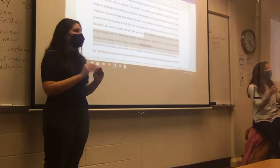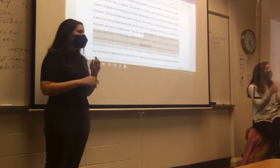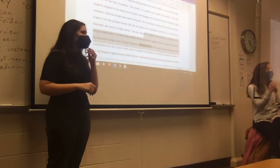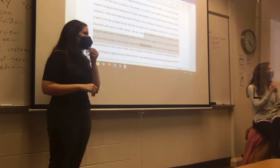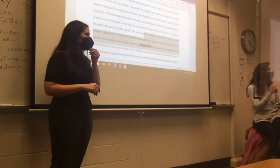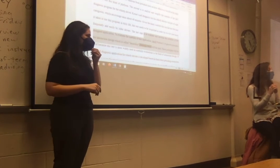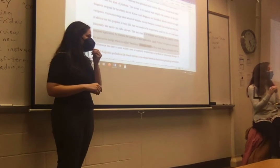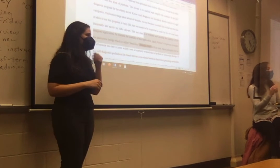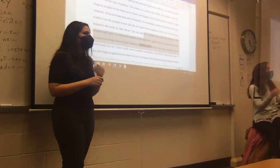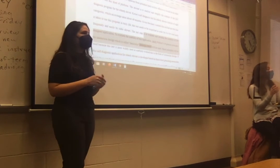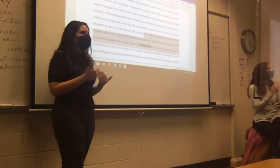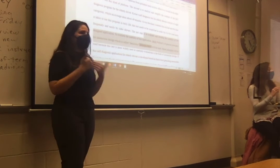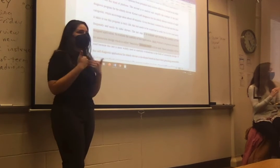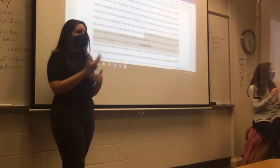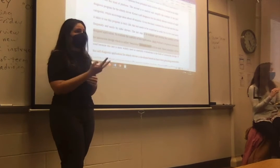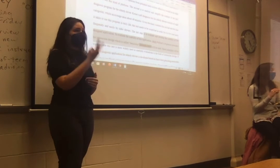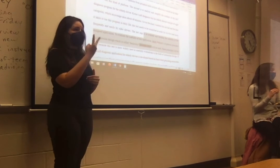two groups, so you can compare